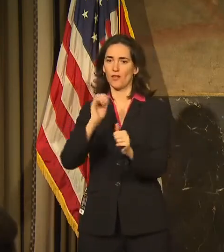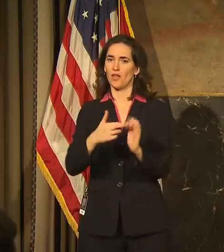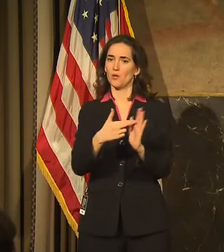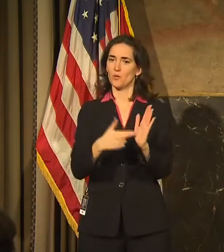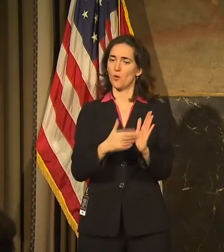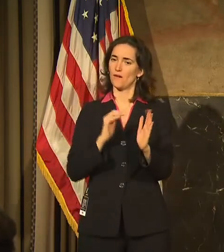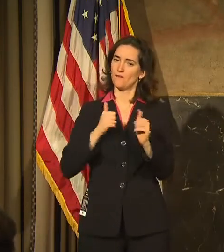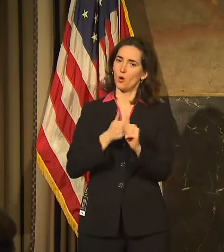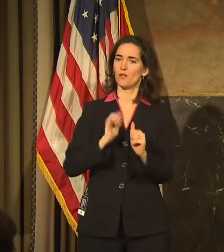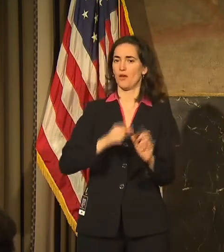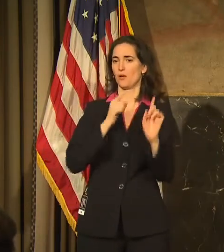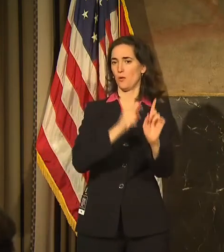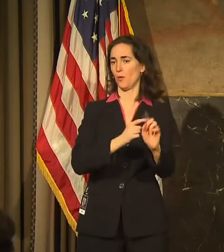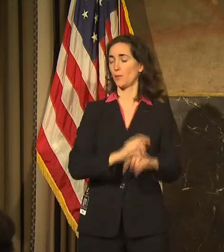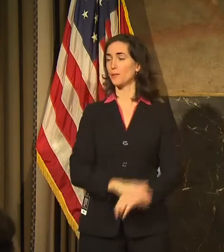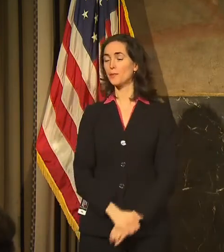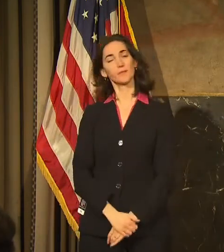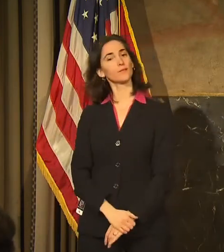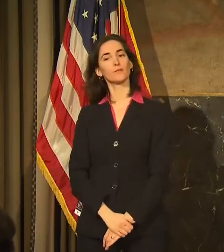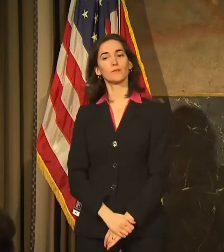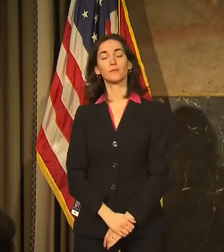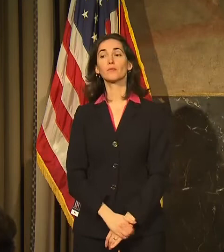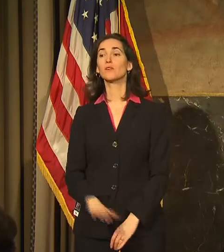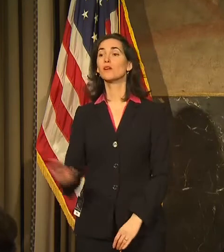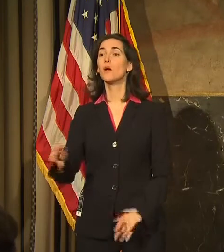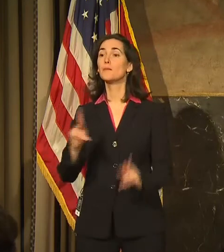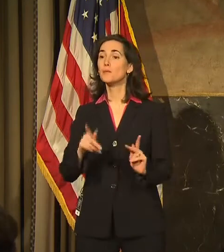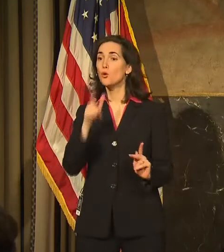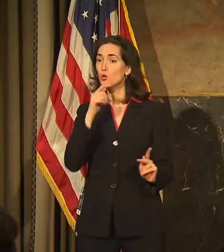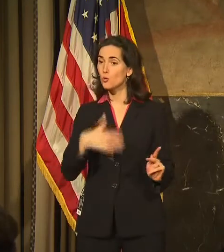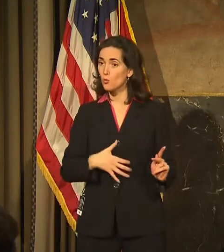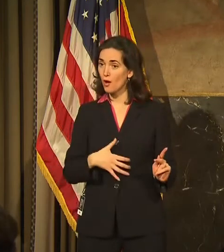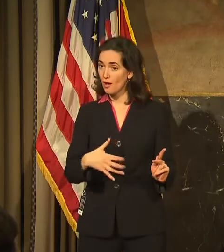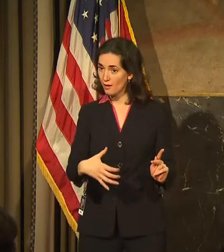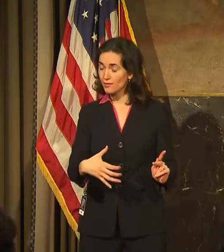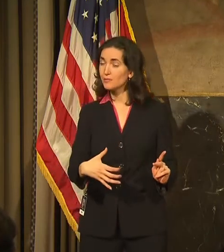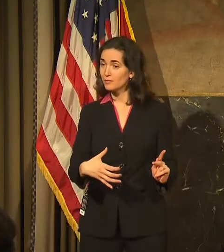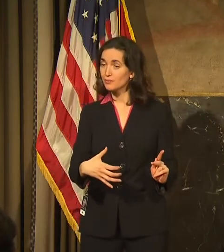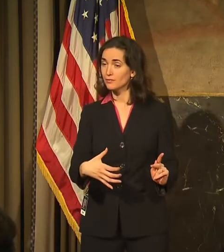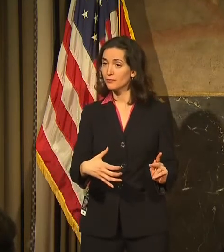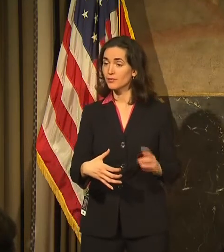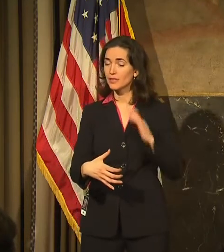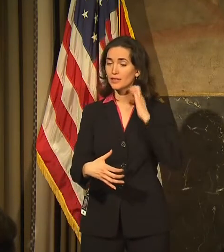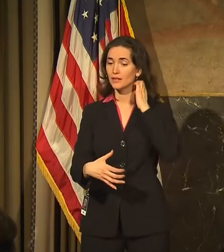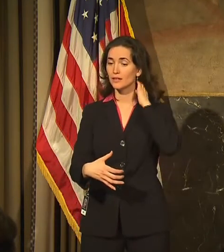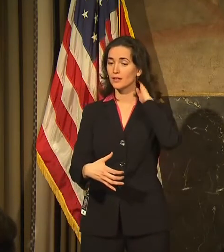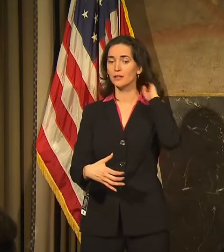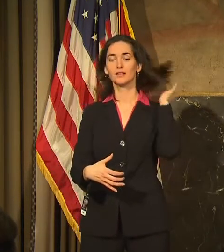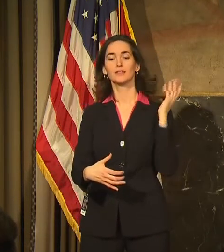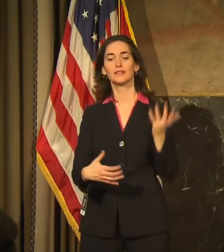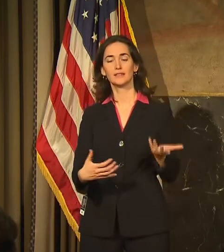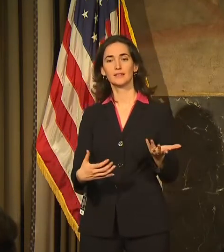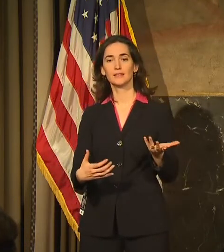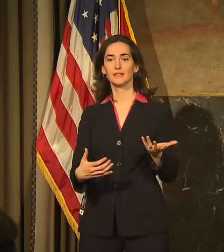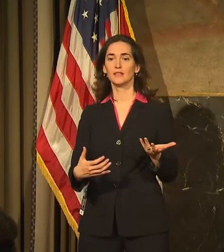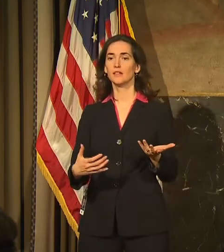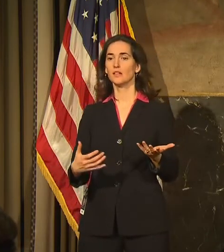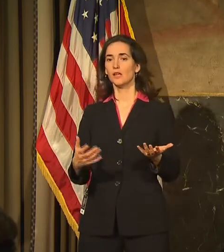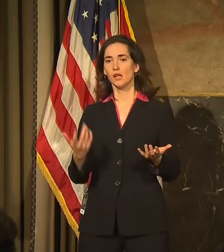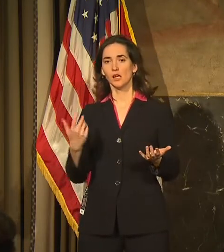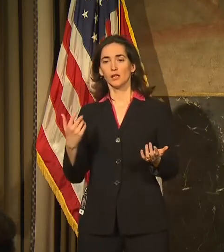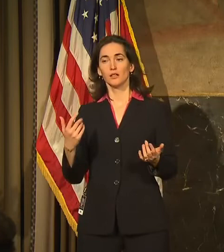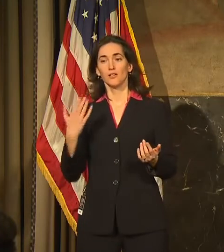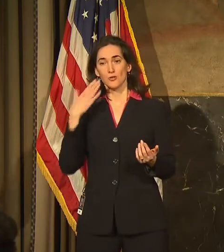And with respect to individuals who are pregnant, as you all know, we've had challenges around maternal mortality